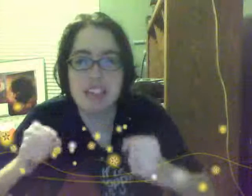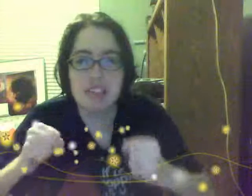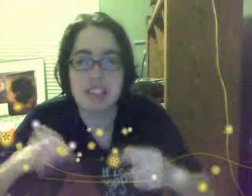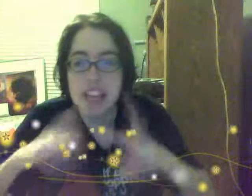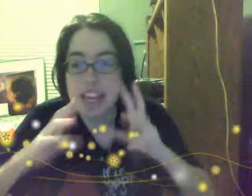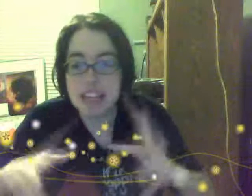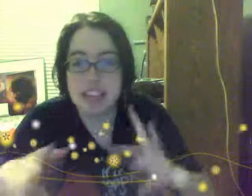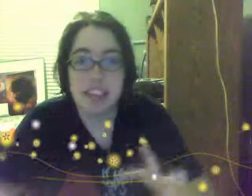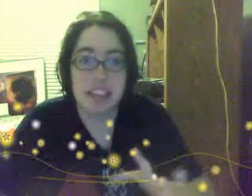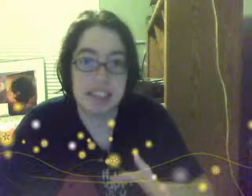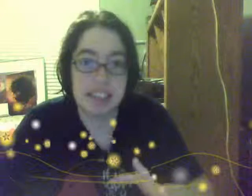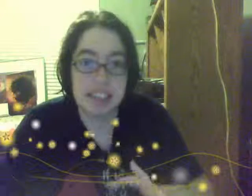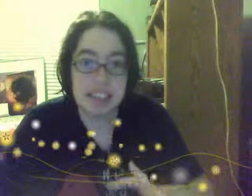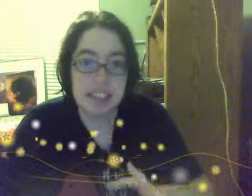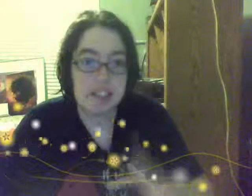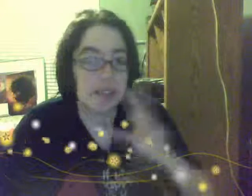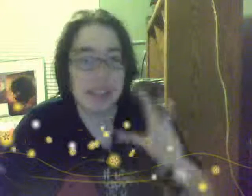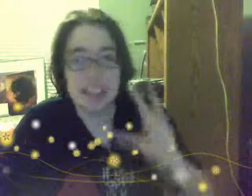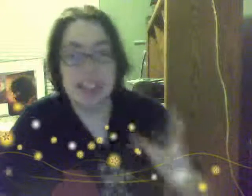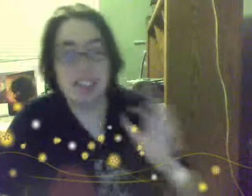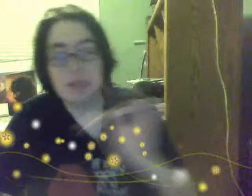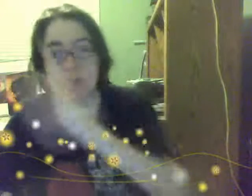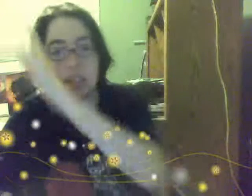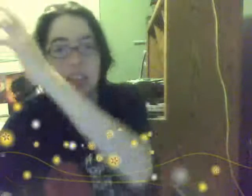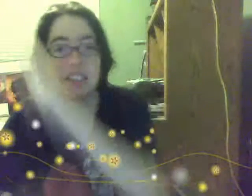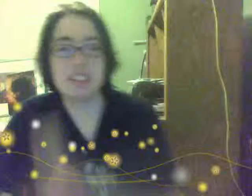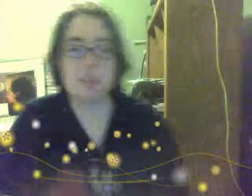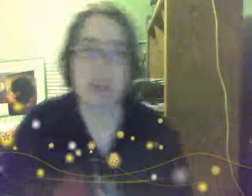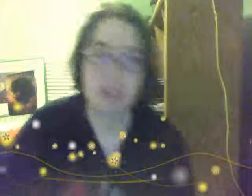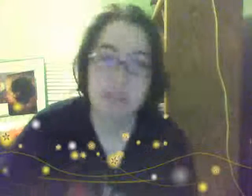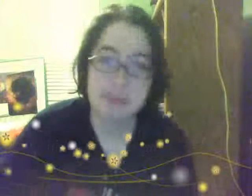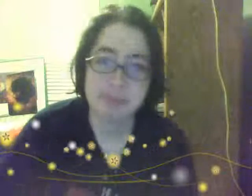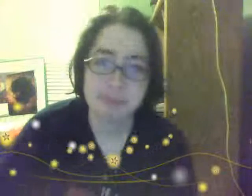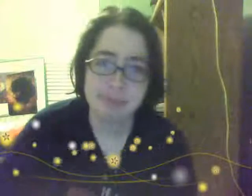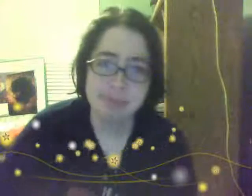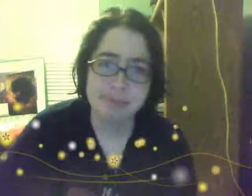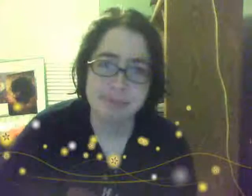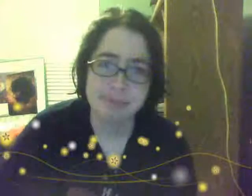considers his son. So in that case, the replication is better.